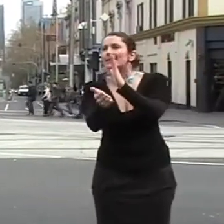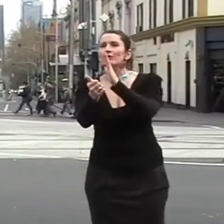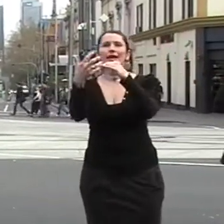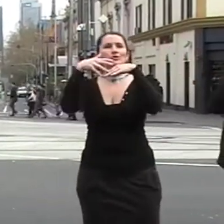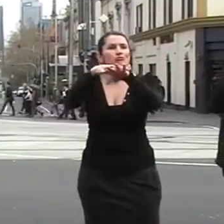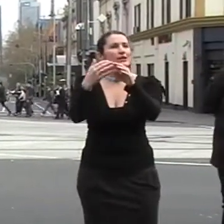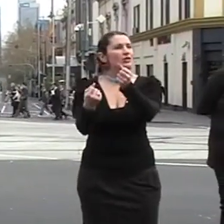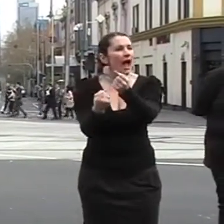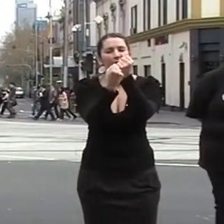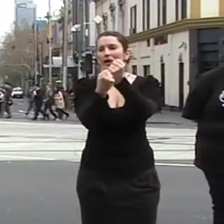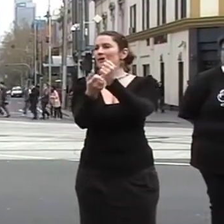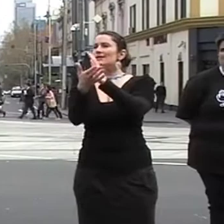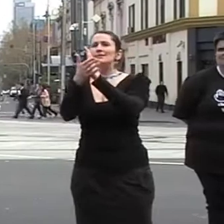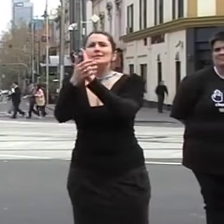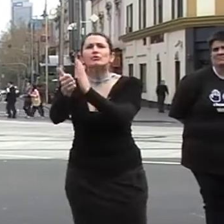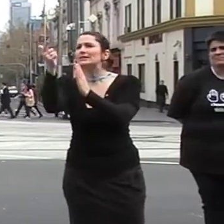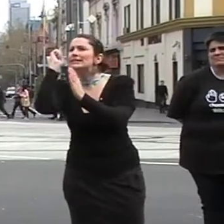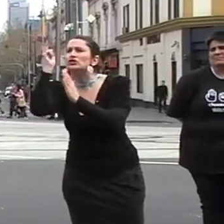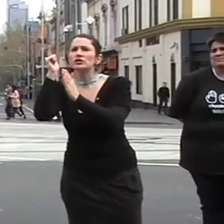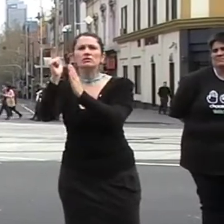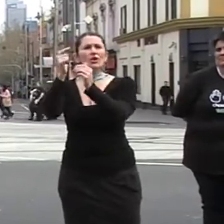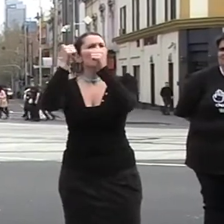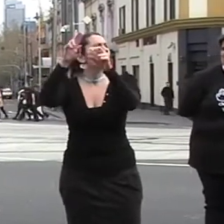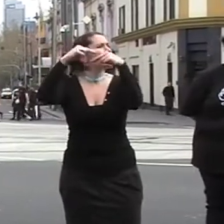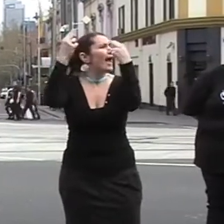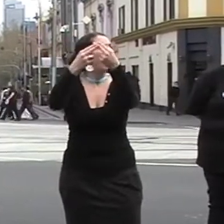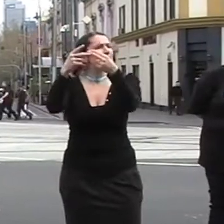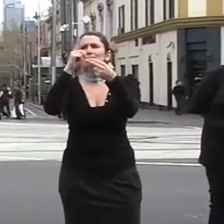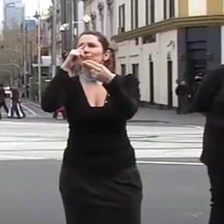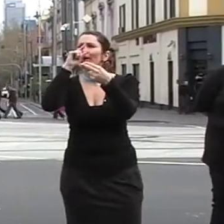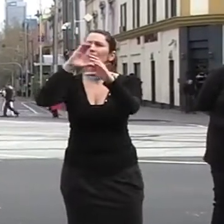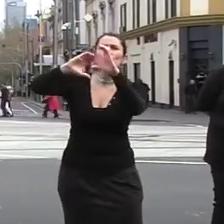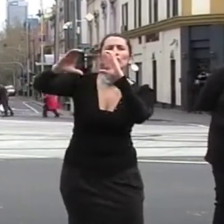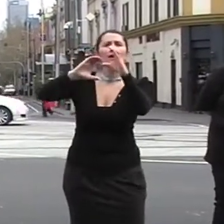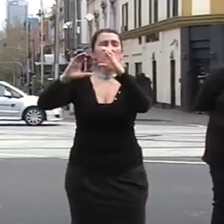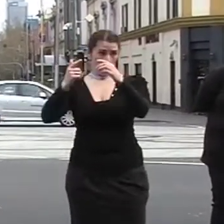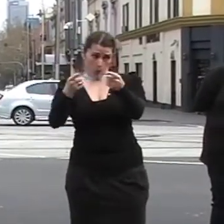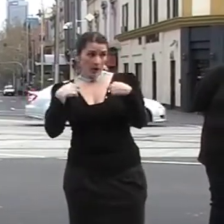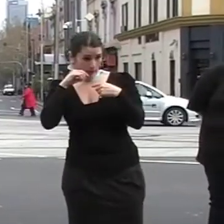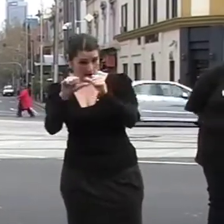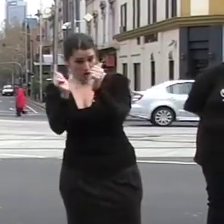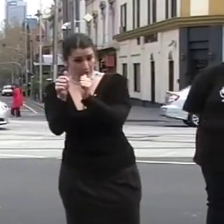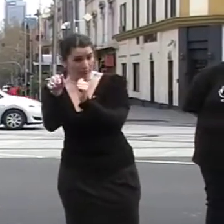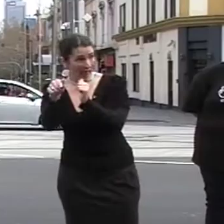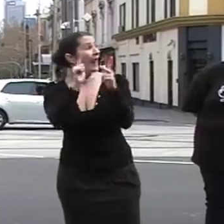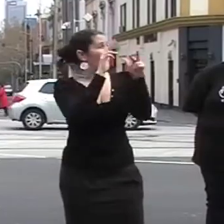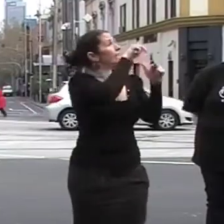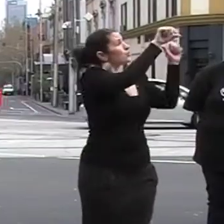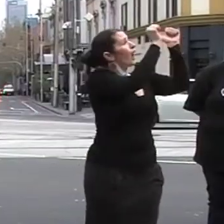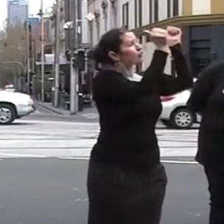teachers and family members if you agree to fully fund this course in a supported